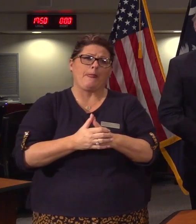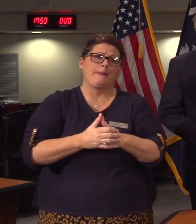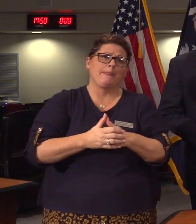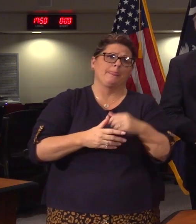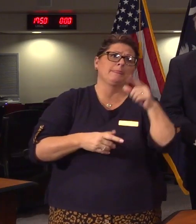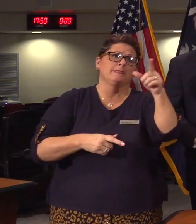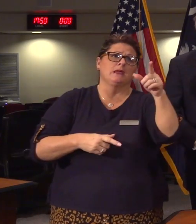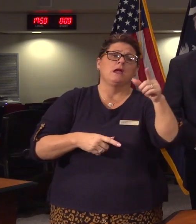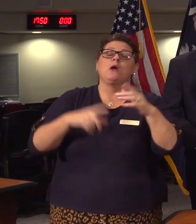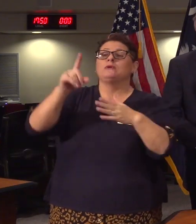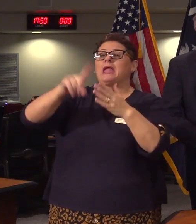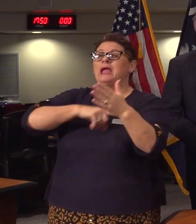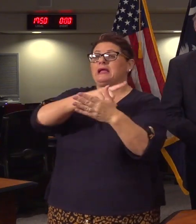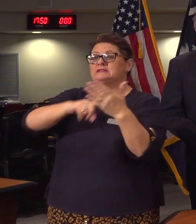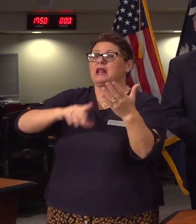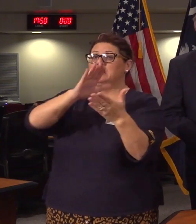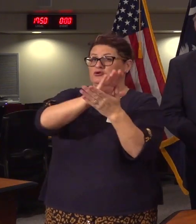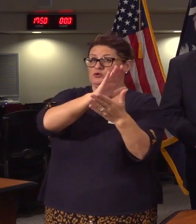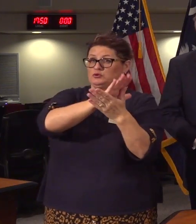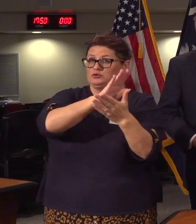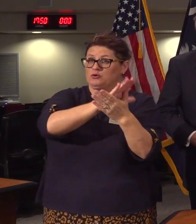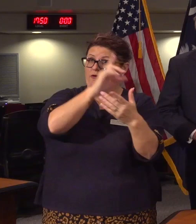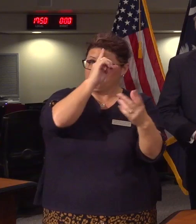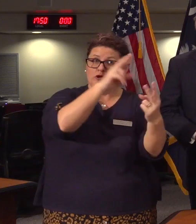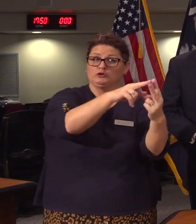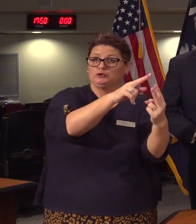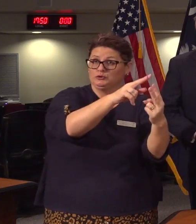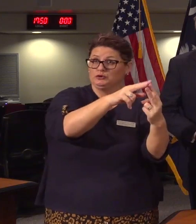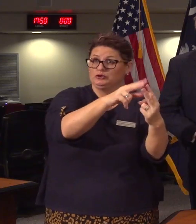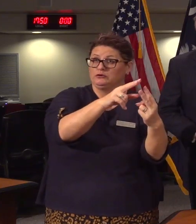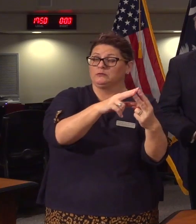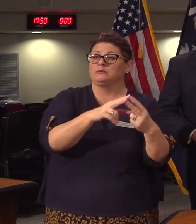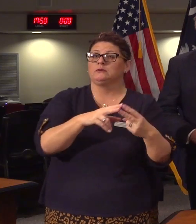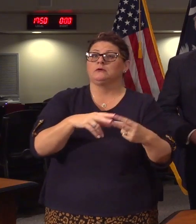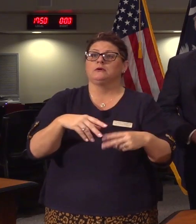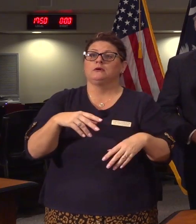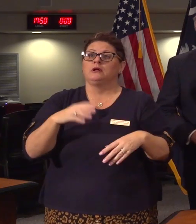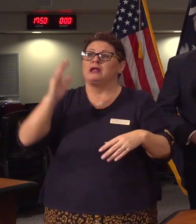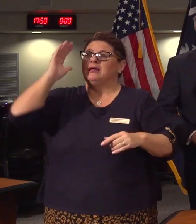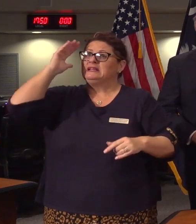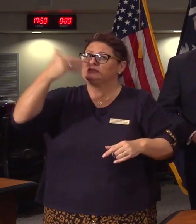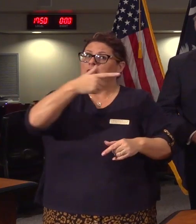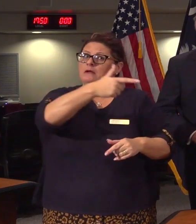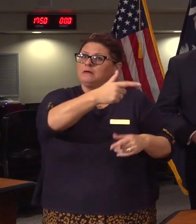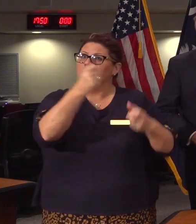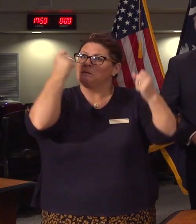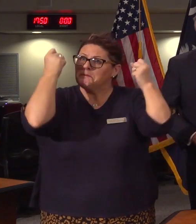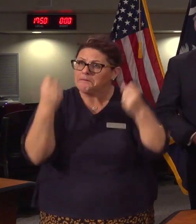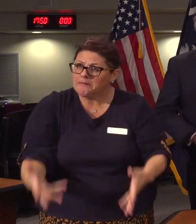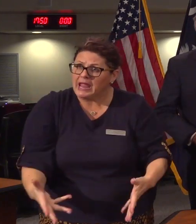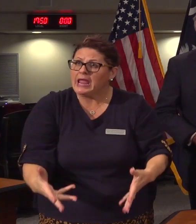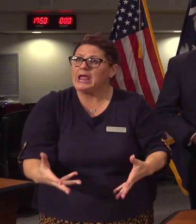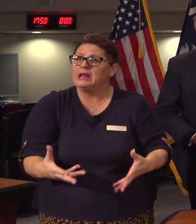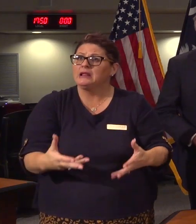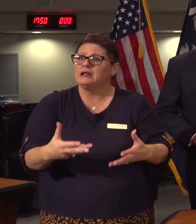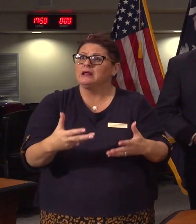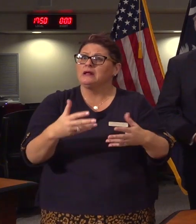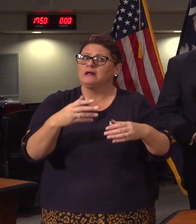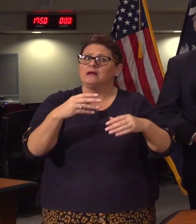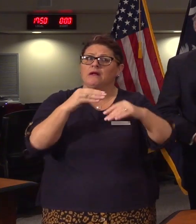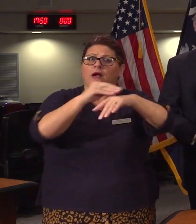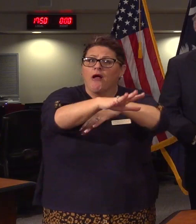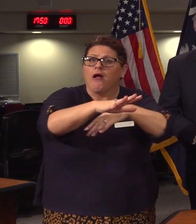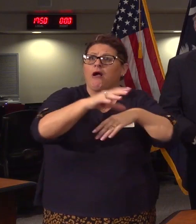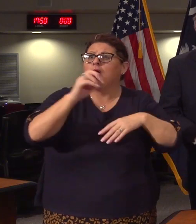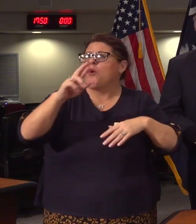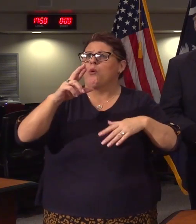the cancellation of schools for these other districts across the state, was it just like a multitude of cases in the state in order to correlate to a cancellation, or how would that